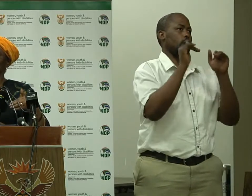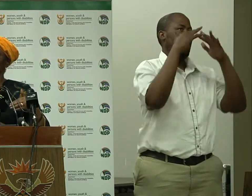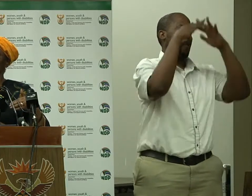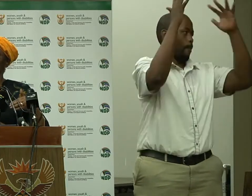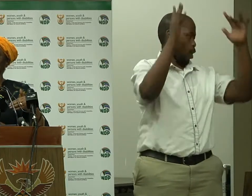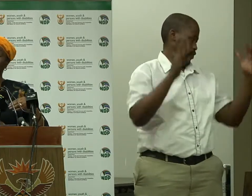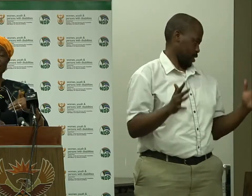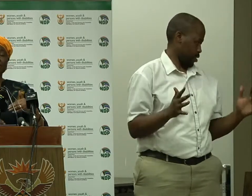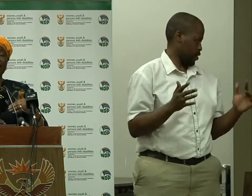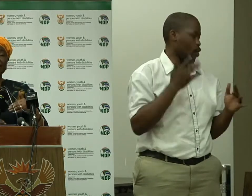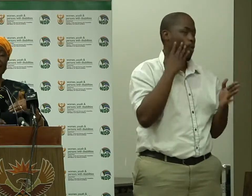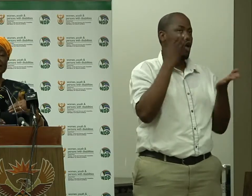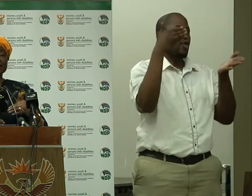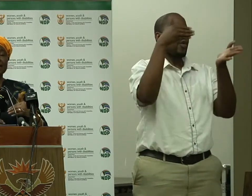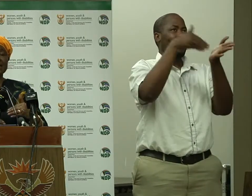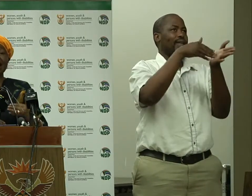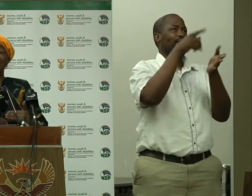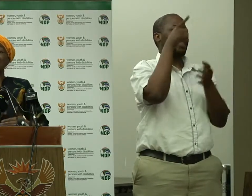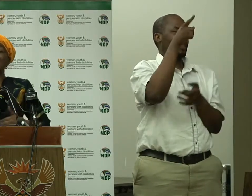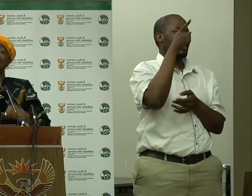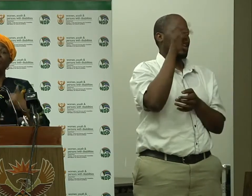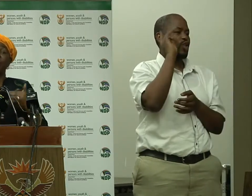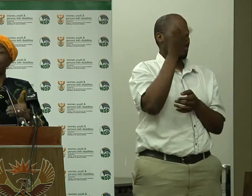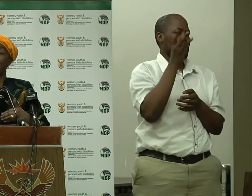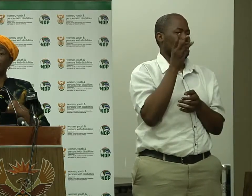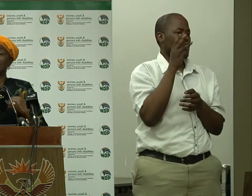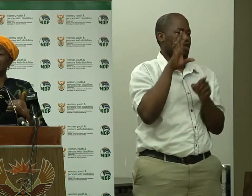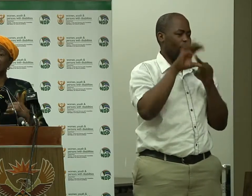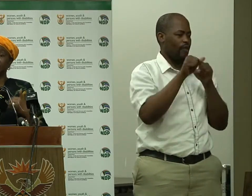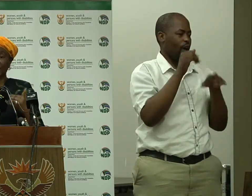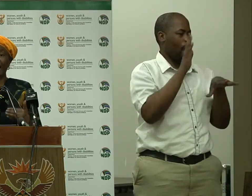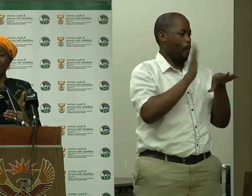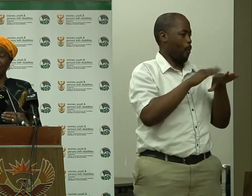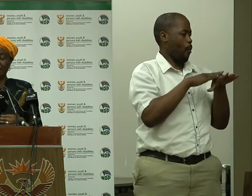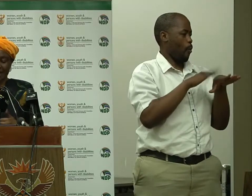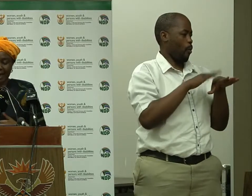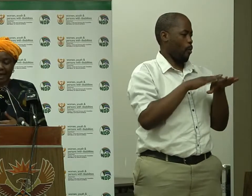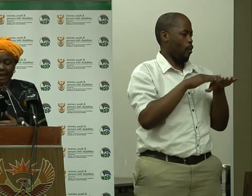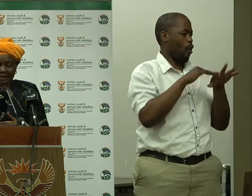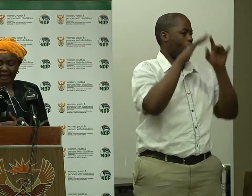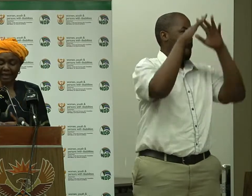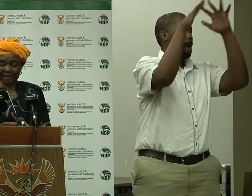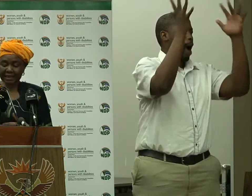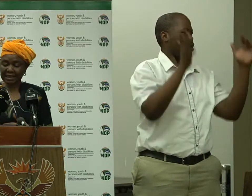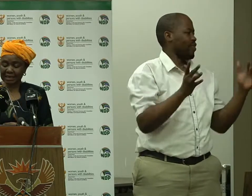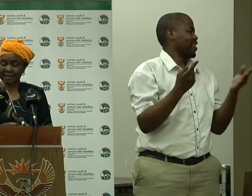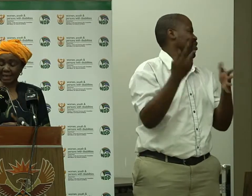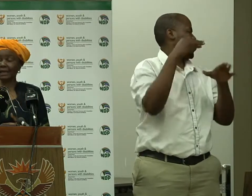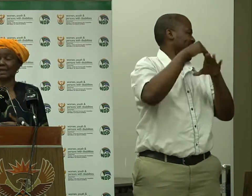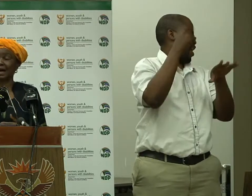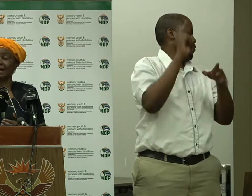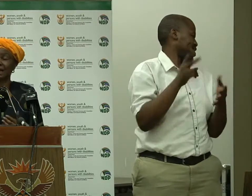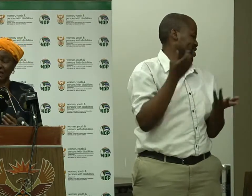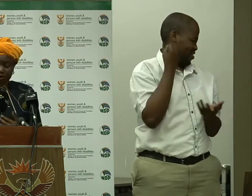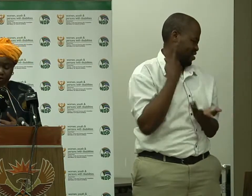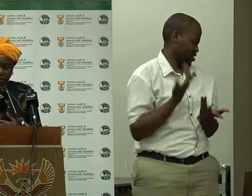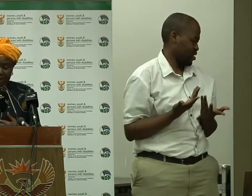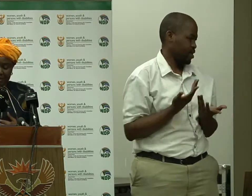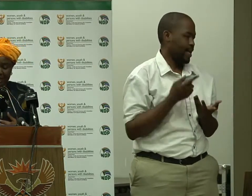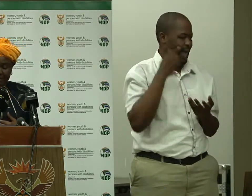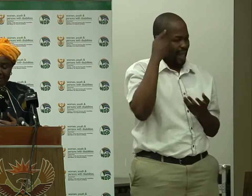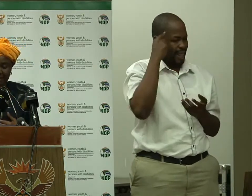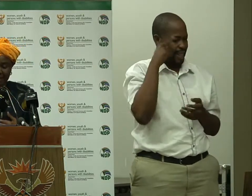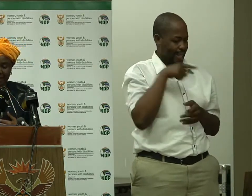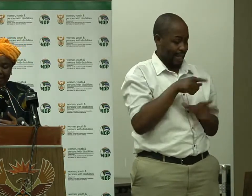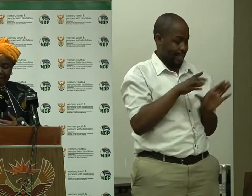there, you always find that there are many more mountains to climb. And I think this sector has taught